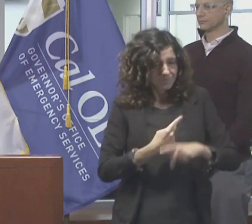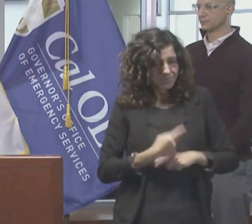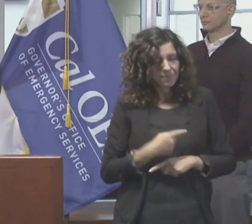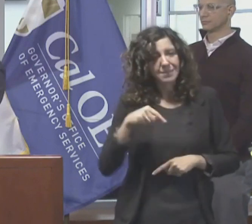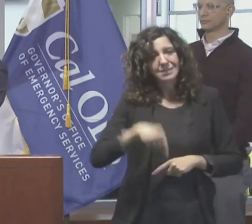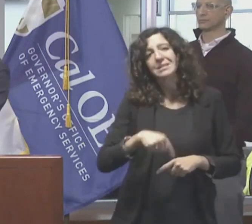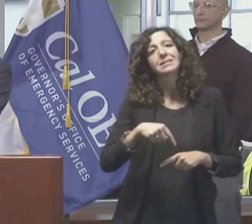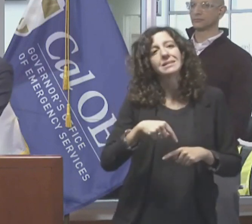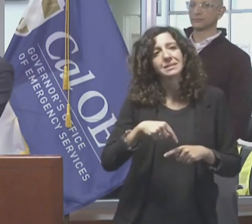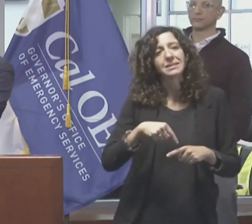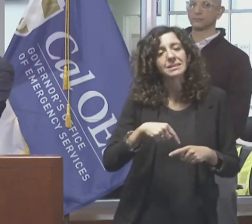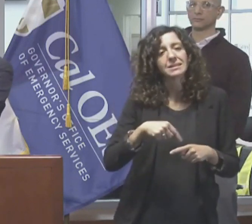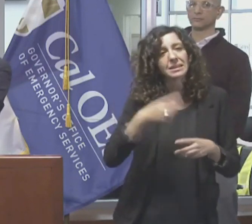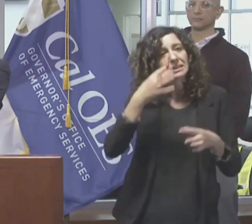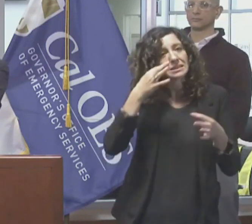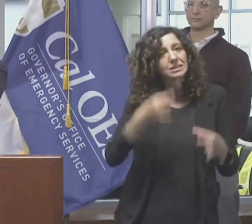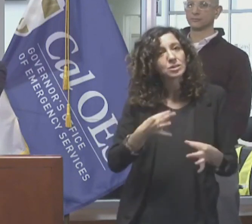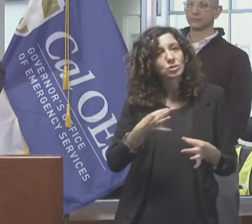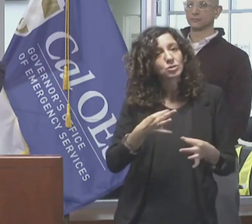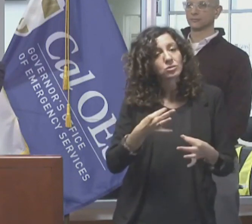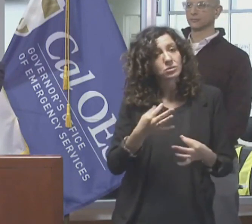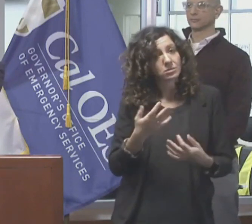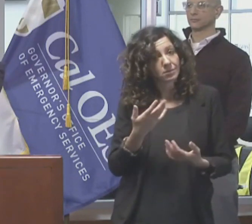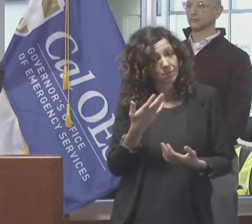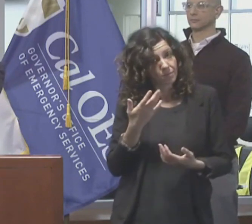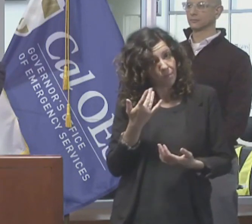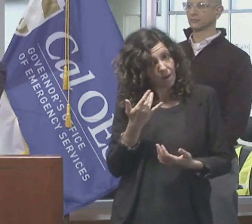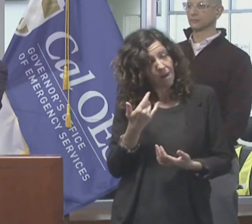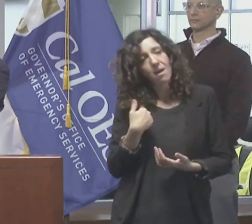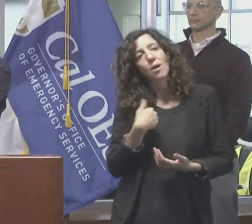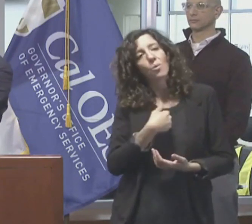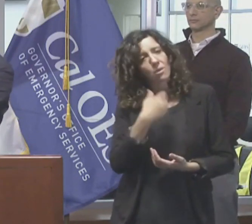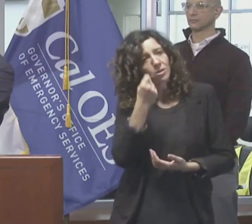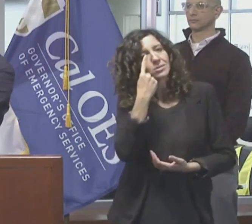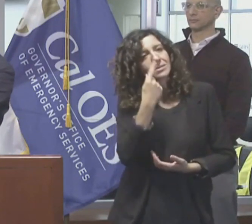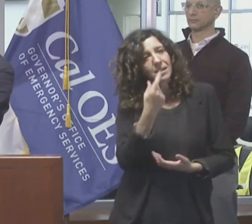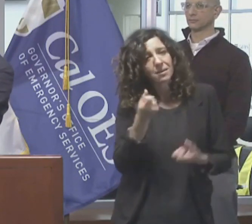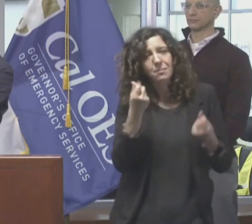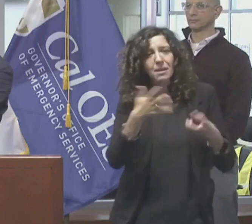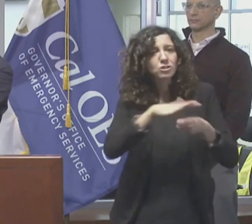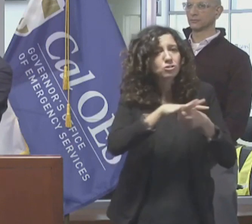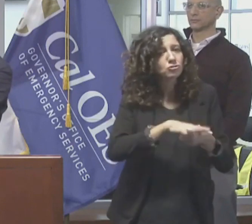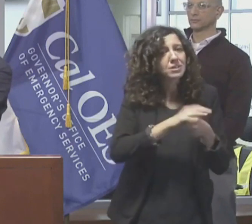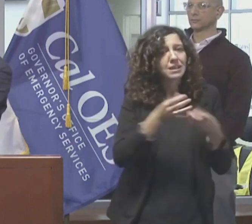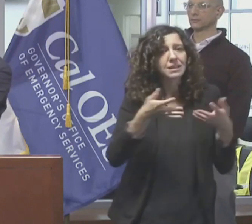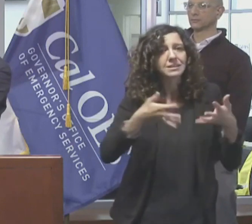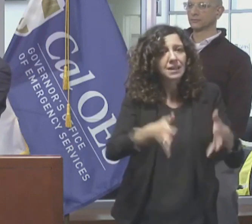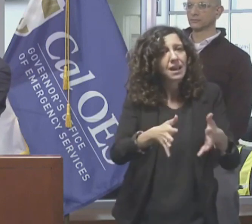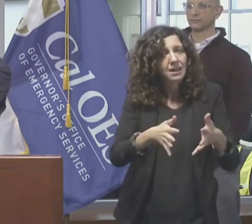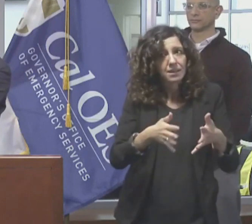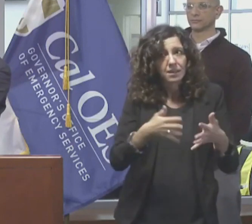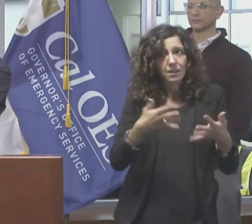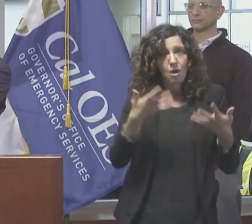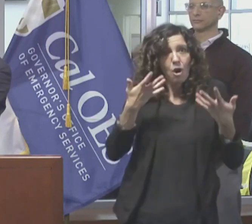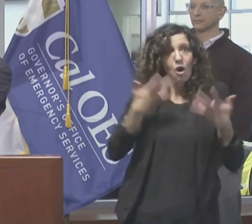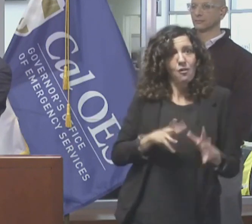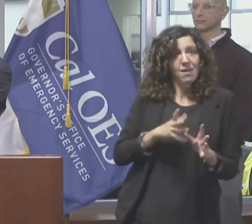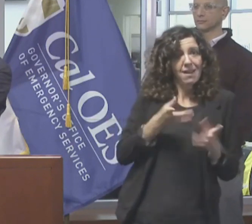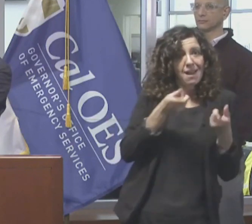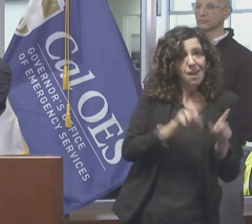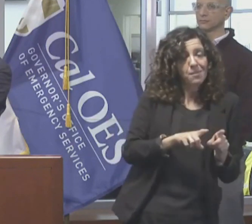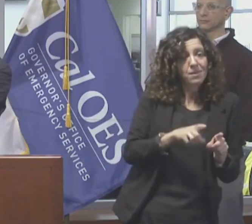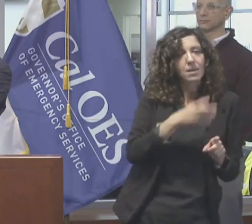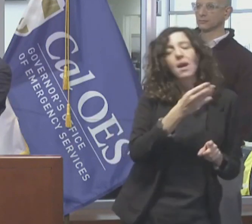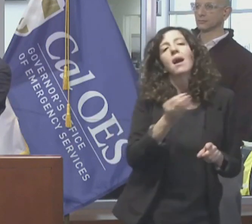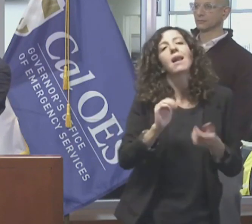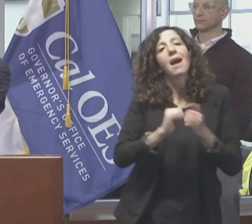just to meet the stress and anxiety that exists today, but the stress and anxiety we may create by trying to solve